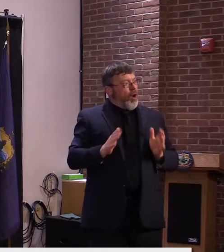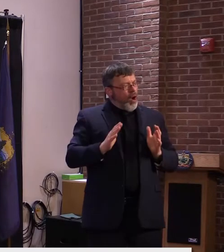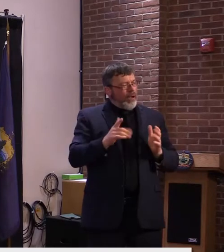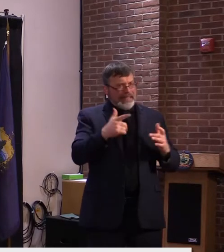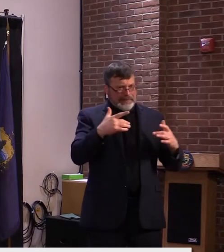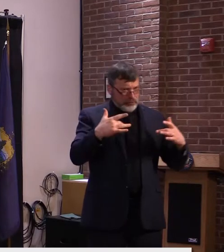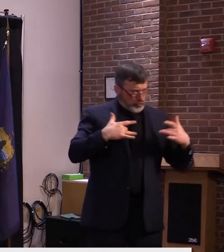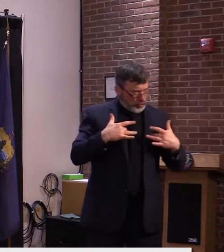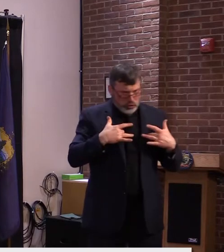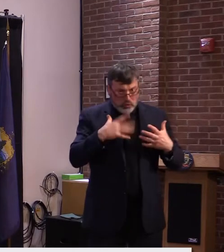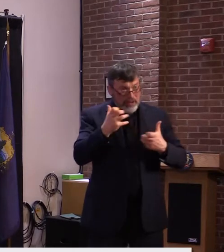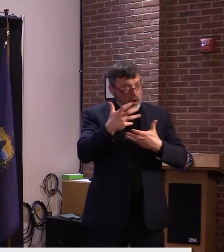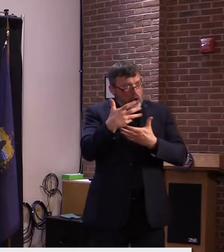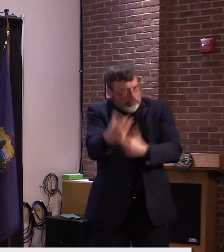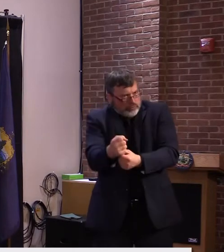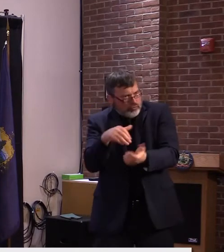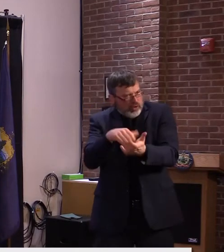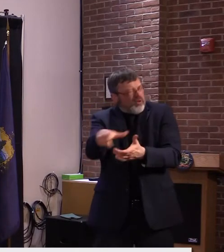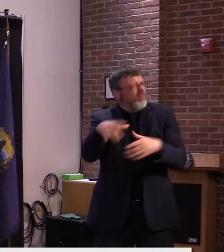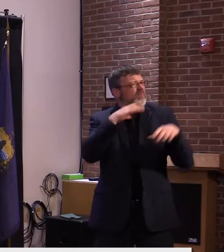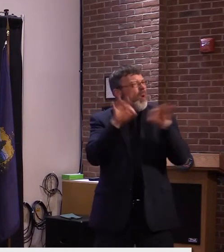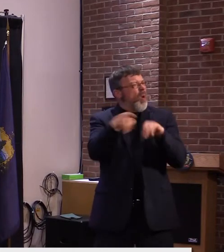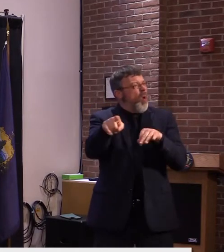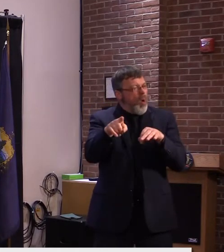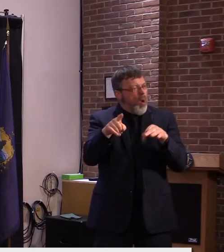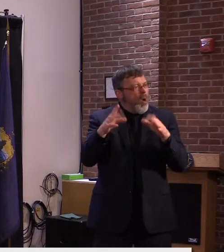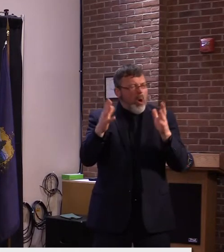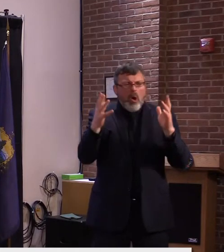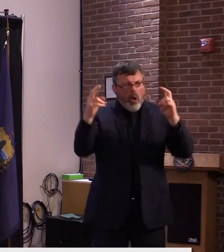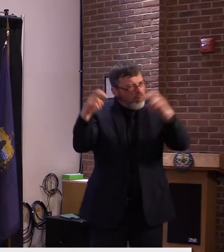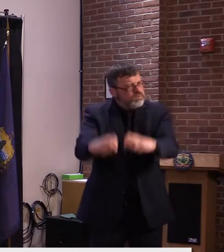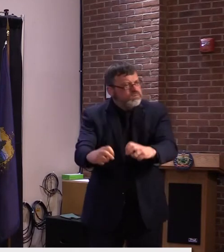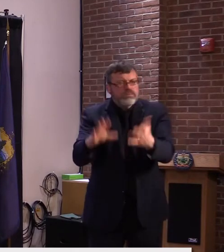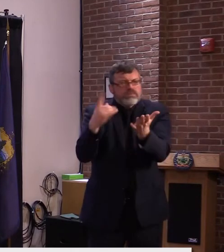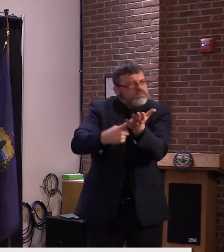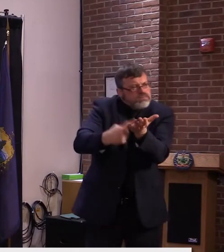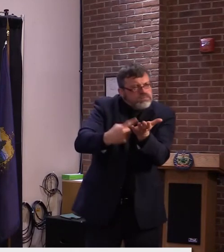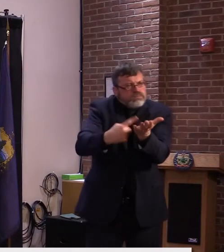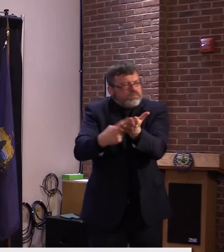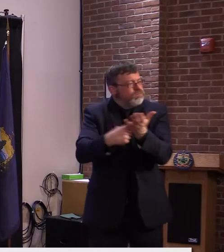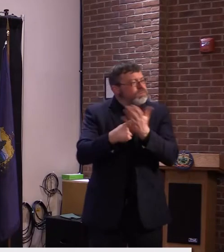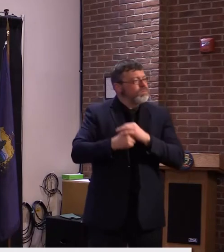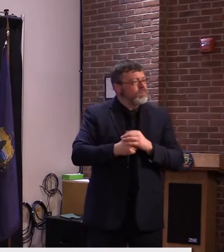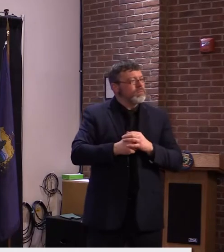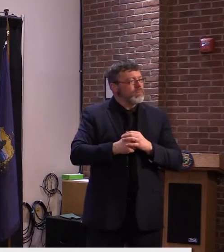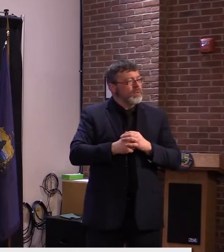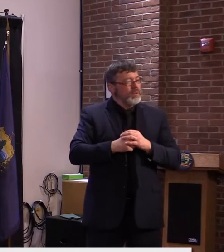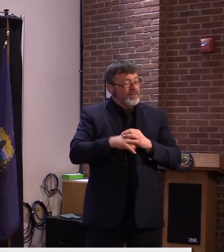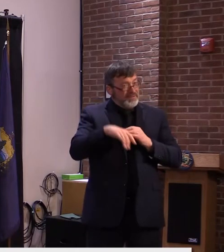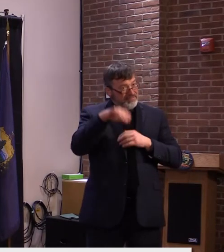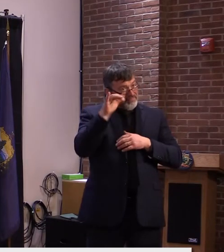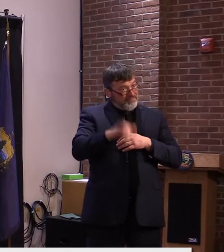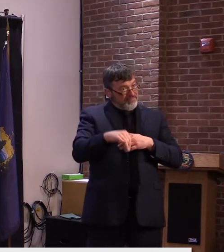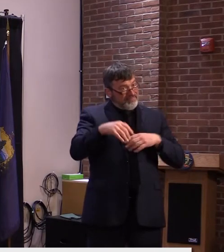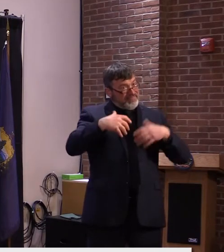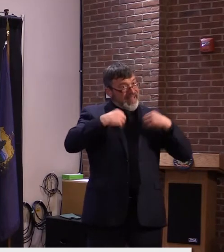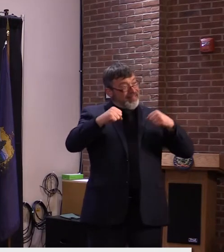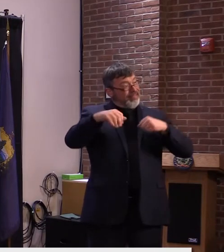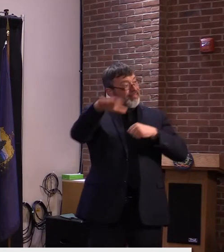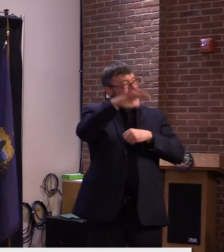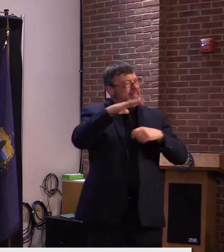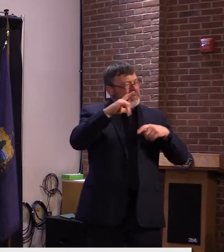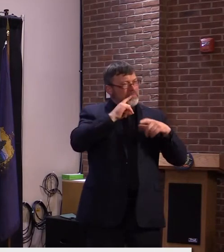any questions or concerns. The healthcare system has been and will continue to be a huge key to